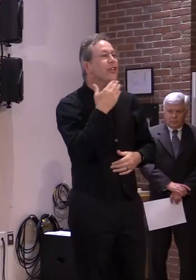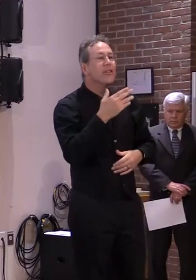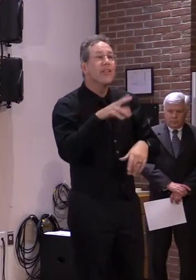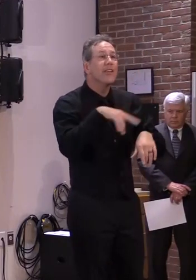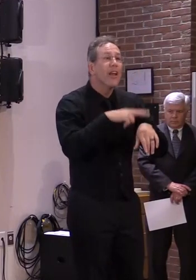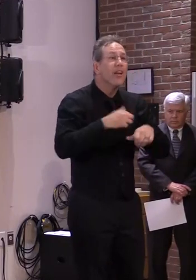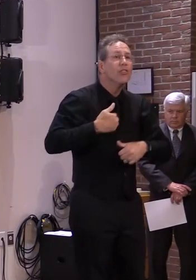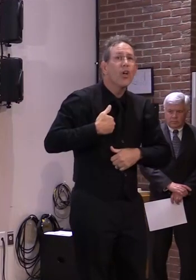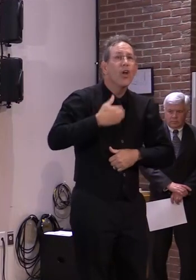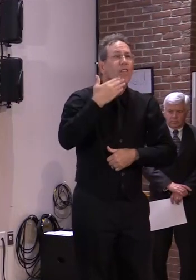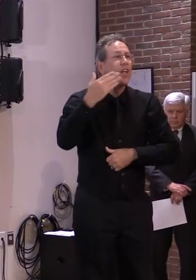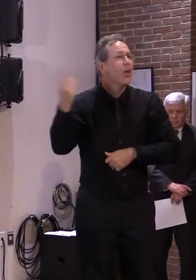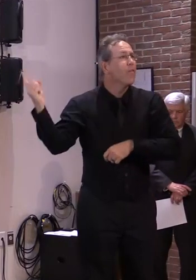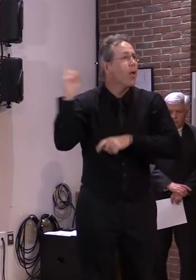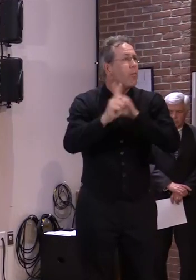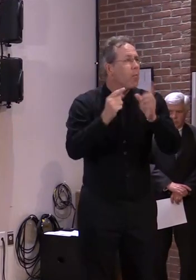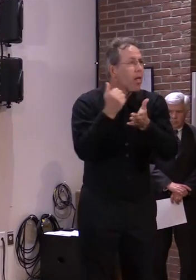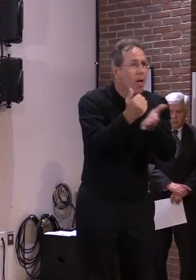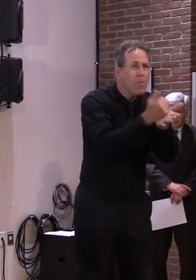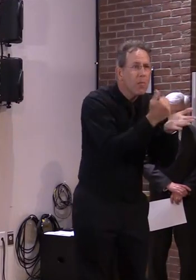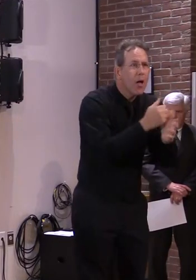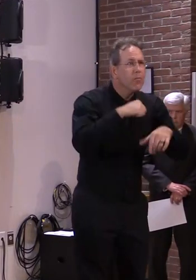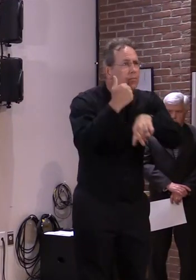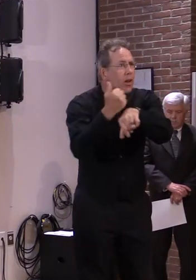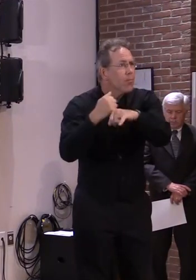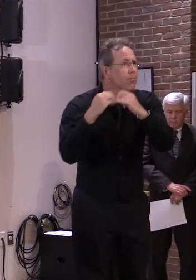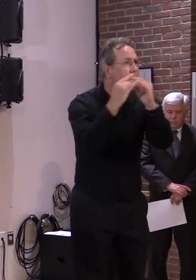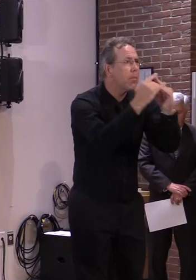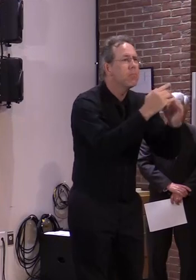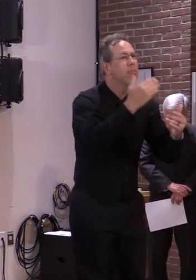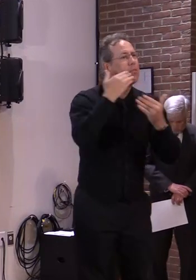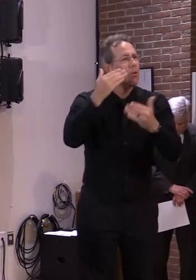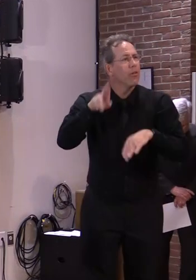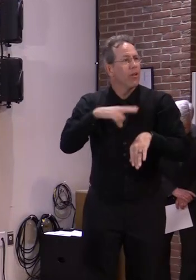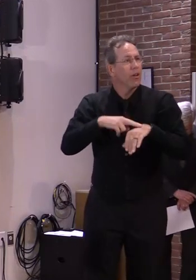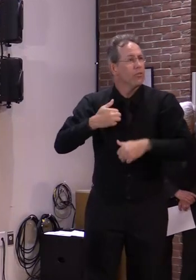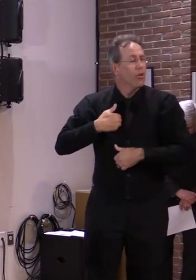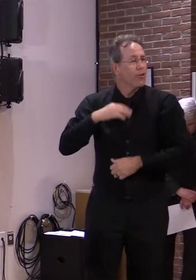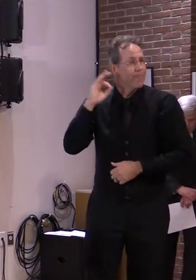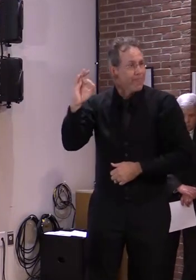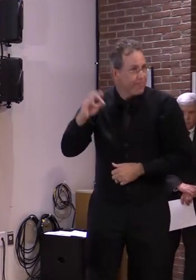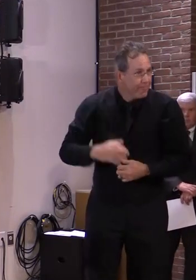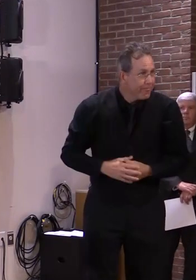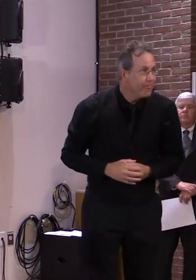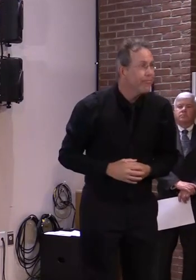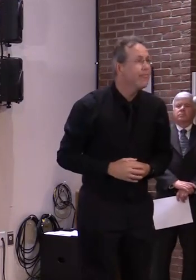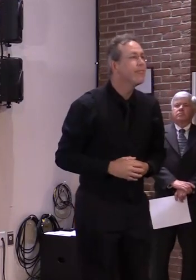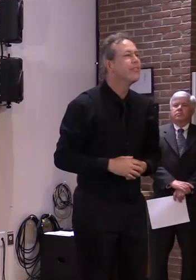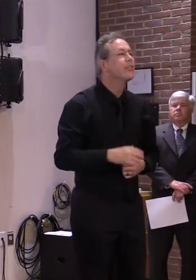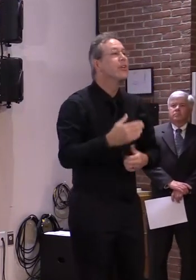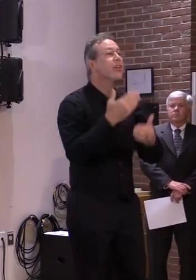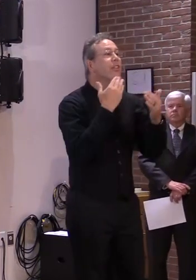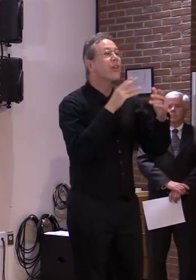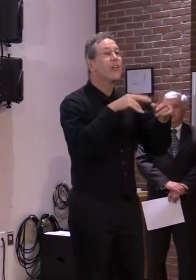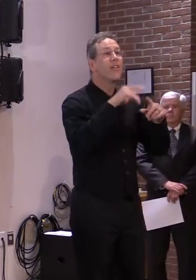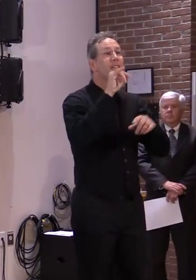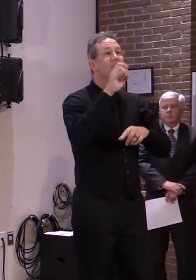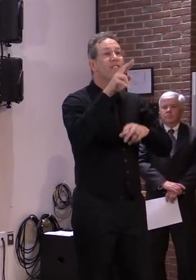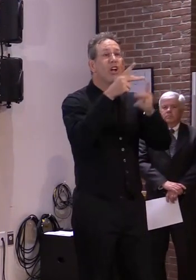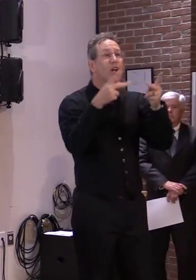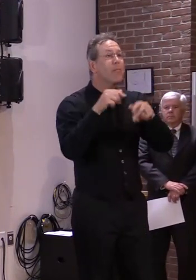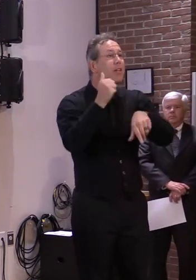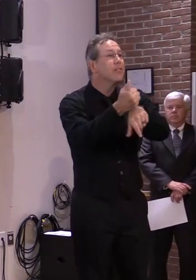since. I also want to thank the Expo for their hospitality and coordination. This was truly a team